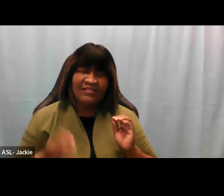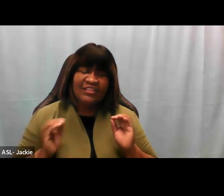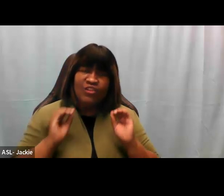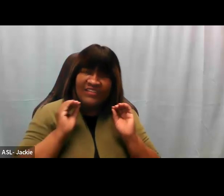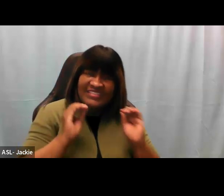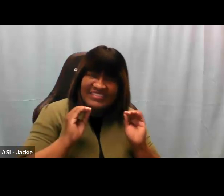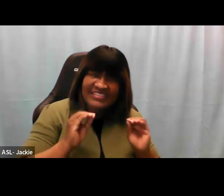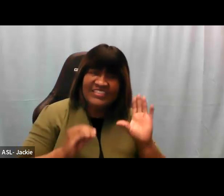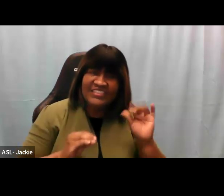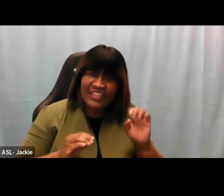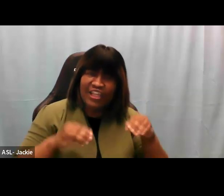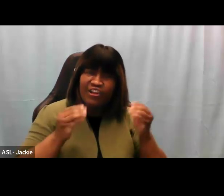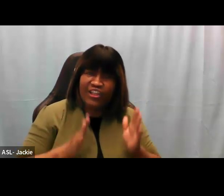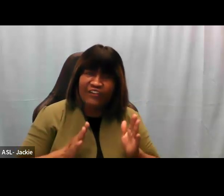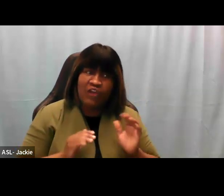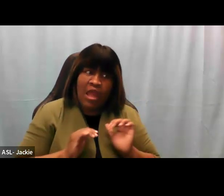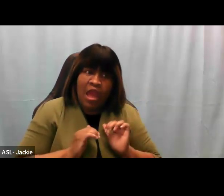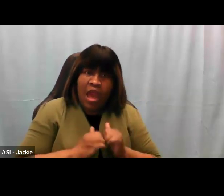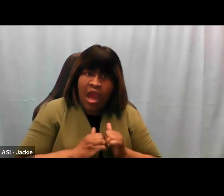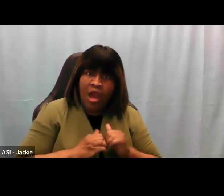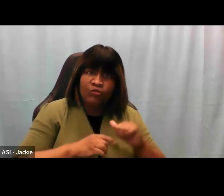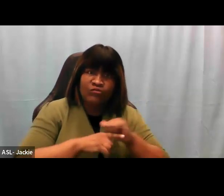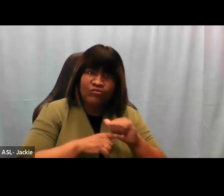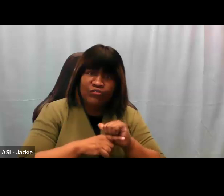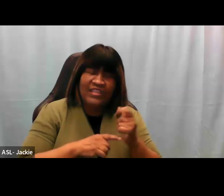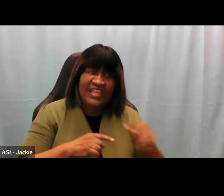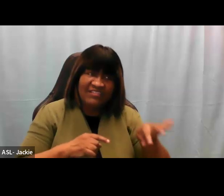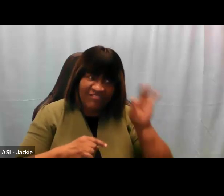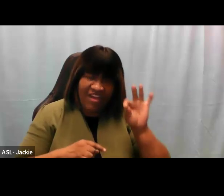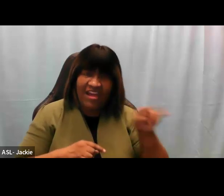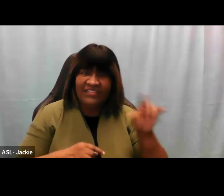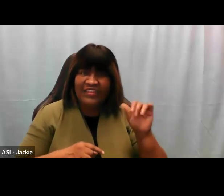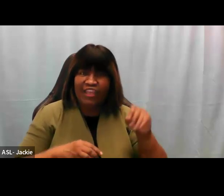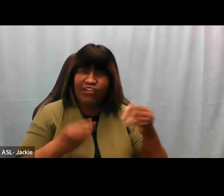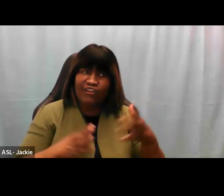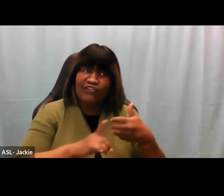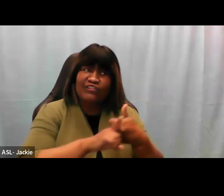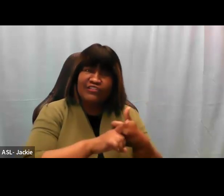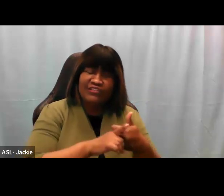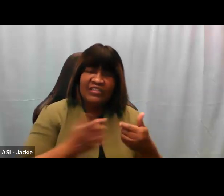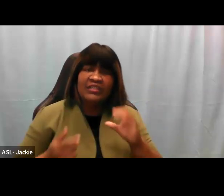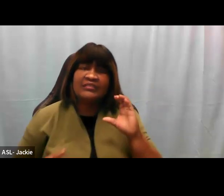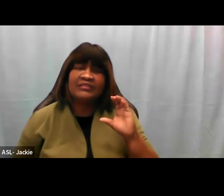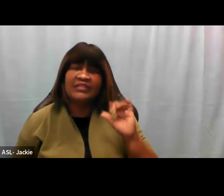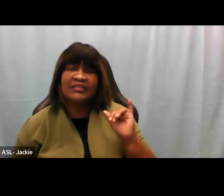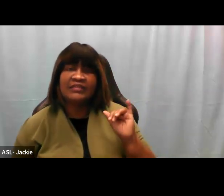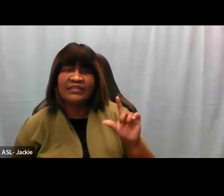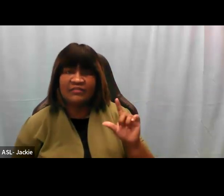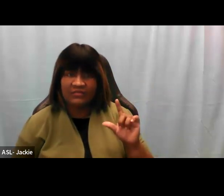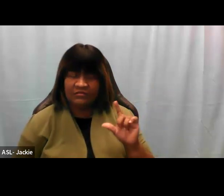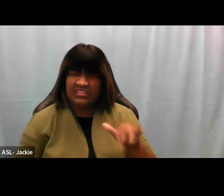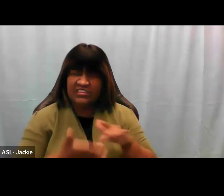teaching the person how to train and find those caregivers. So the centers of independent living really have to